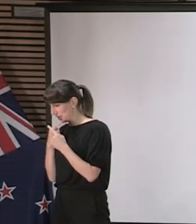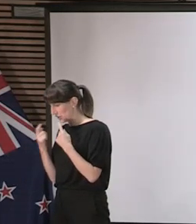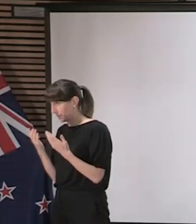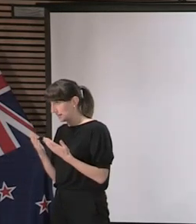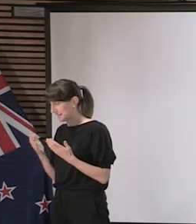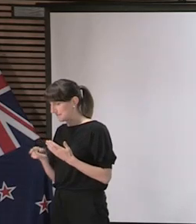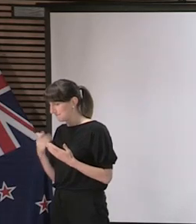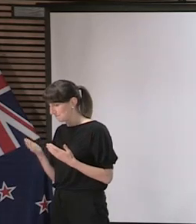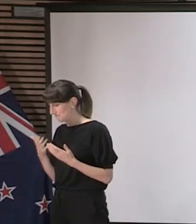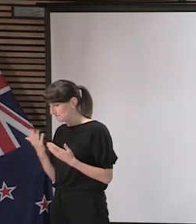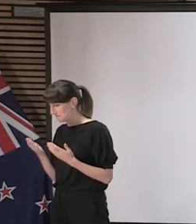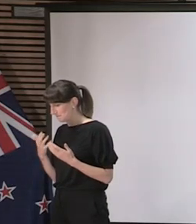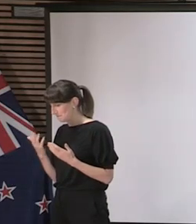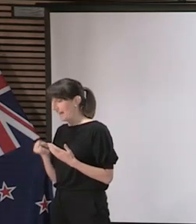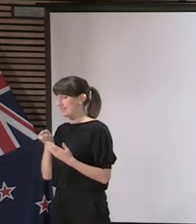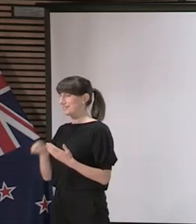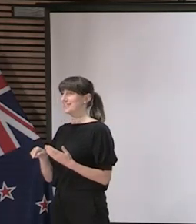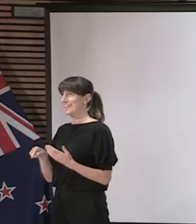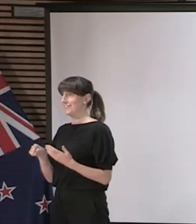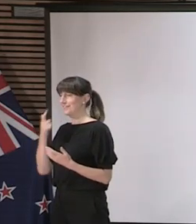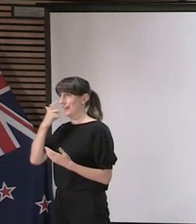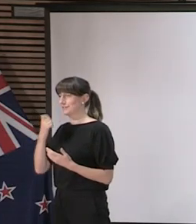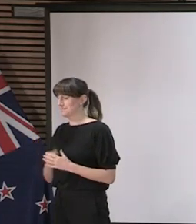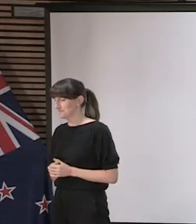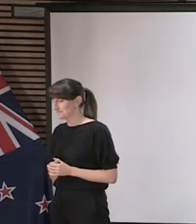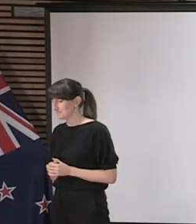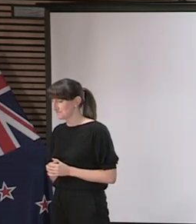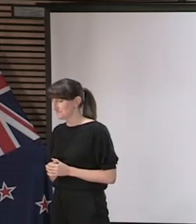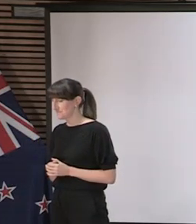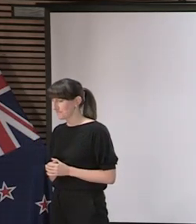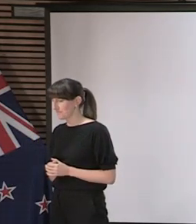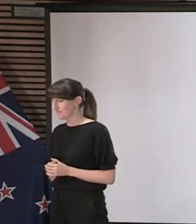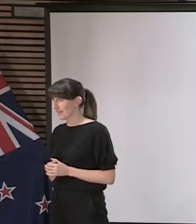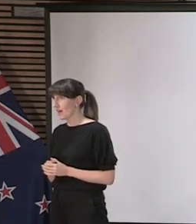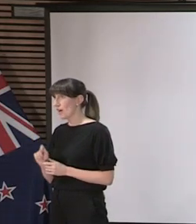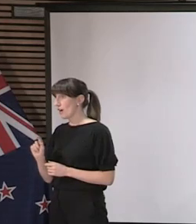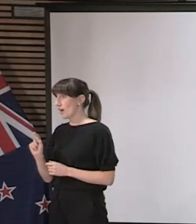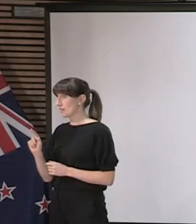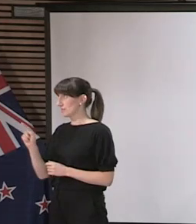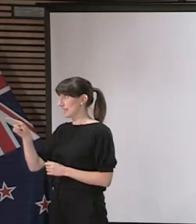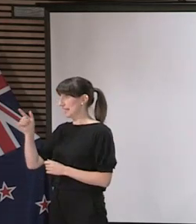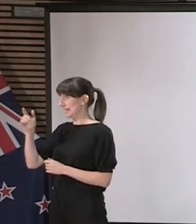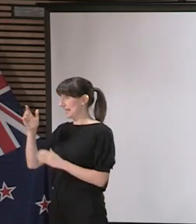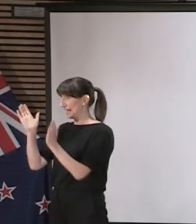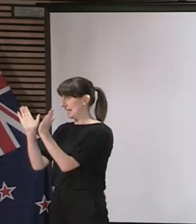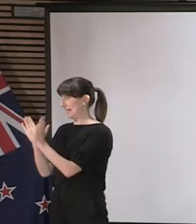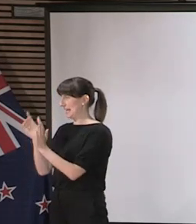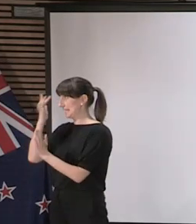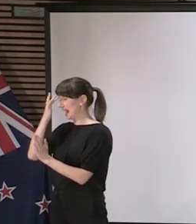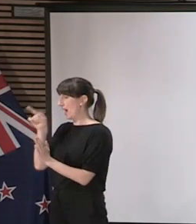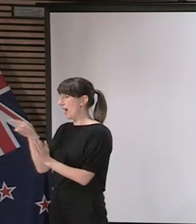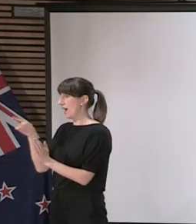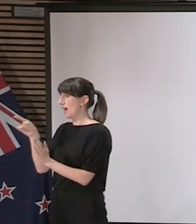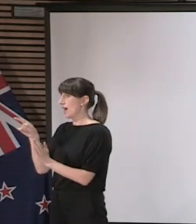dates on it. In fact, it's the one on top. So my understanding is that the first flight out of India will depart on the 24th of